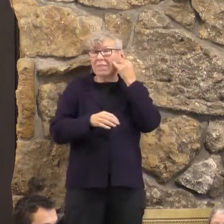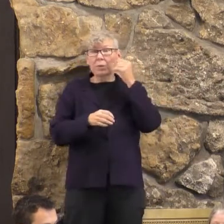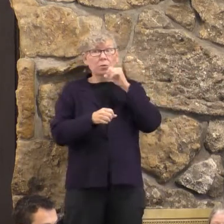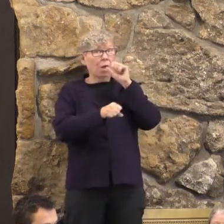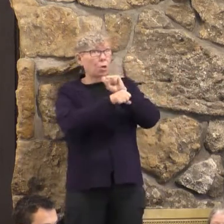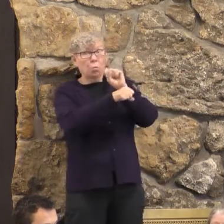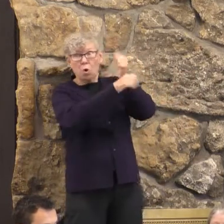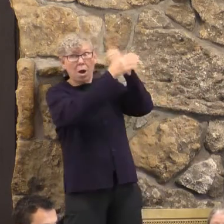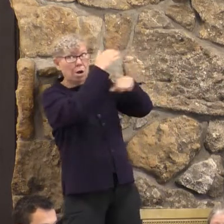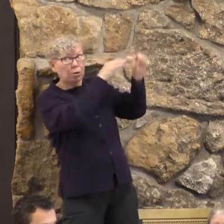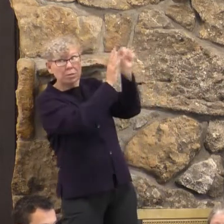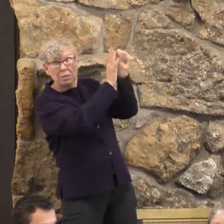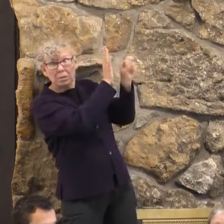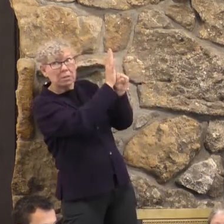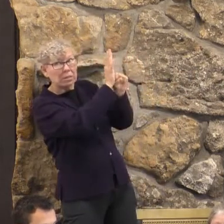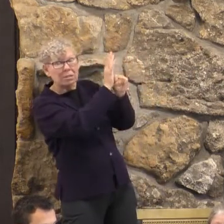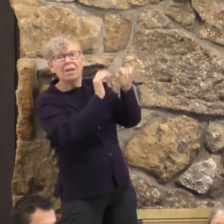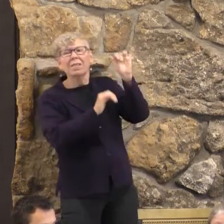office.